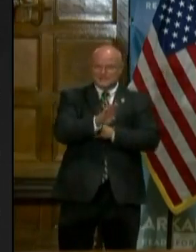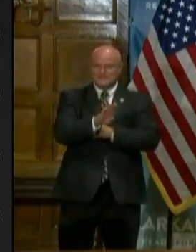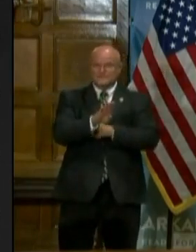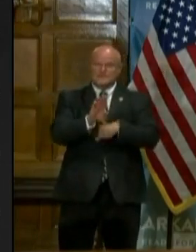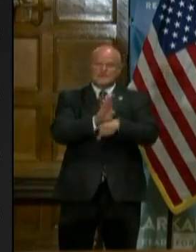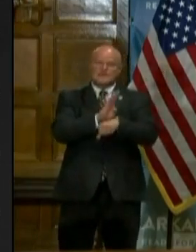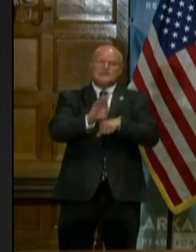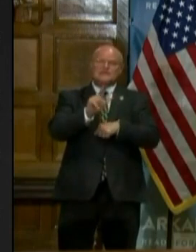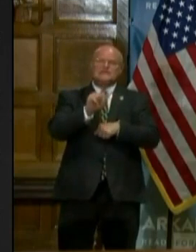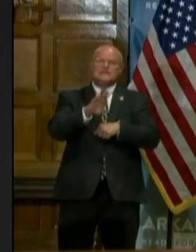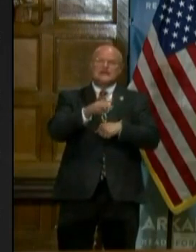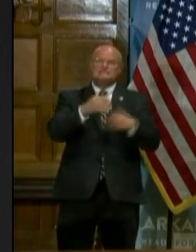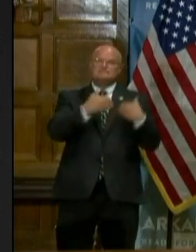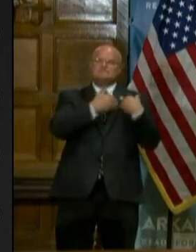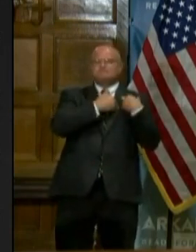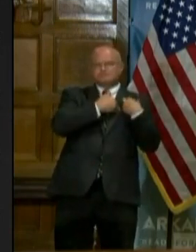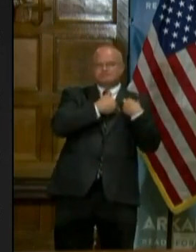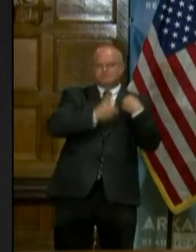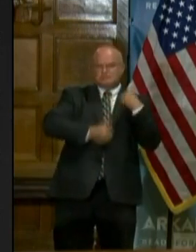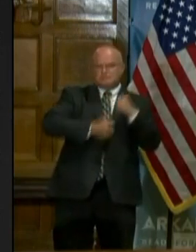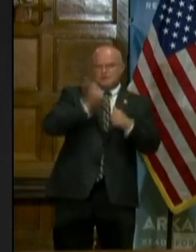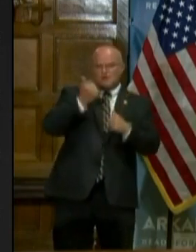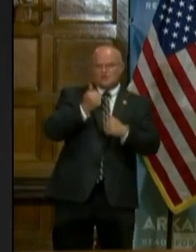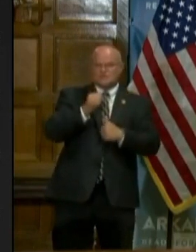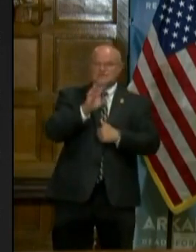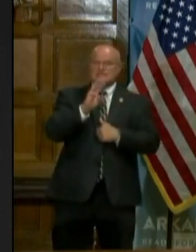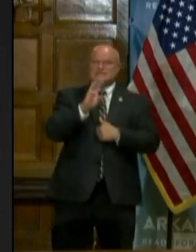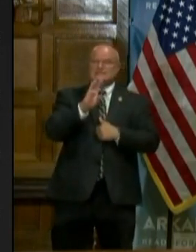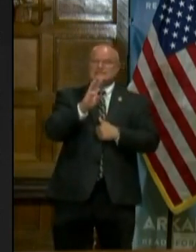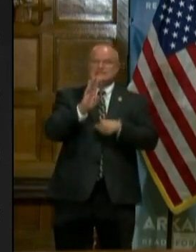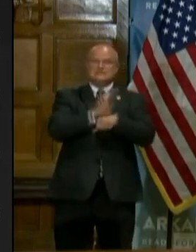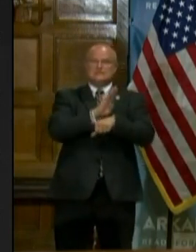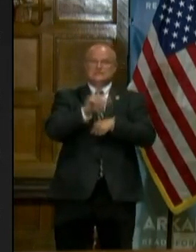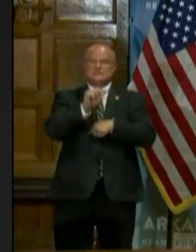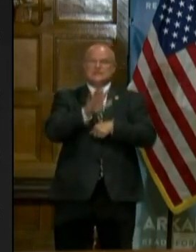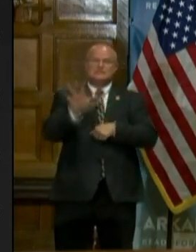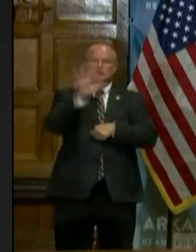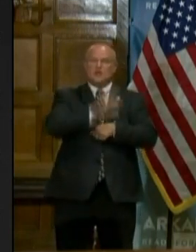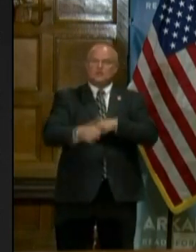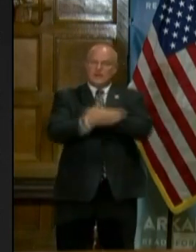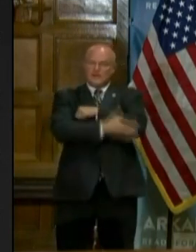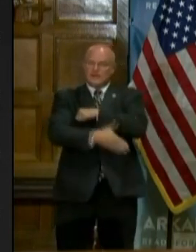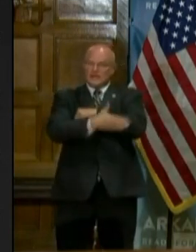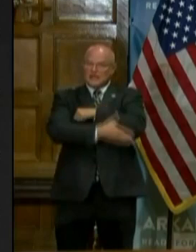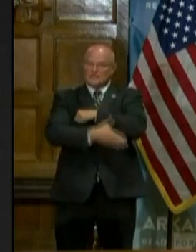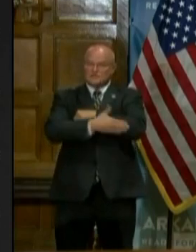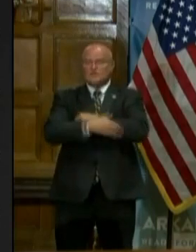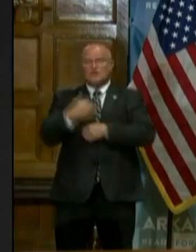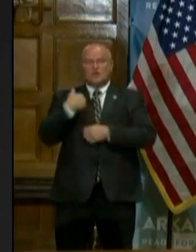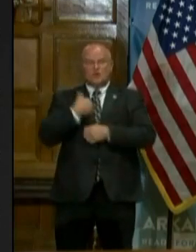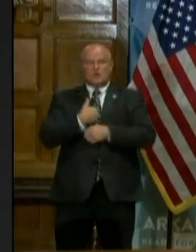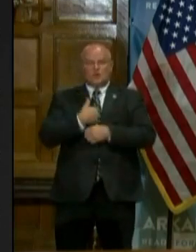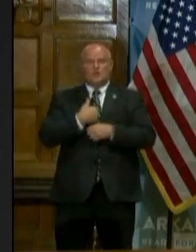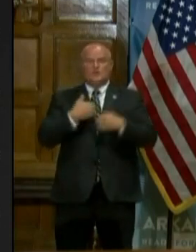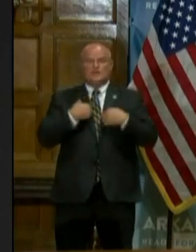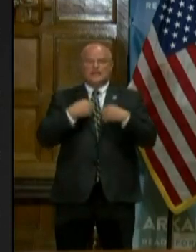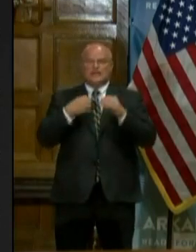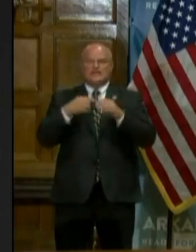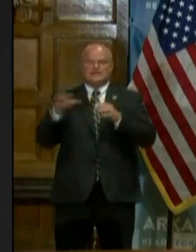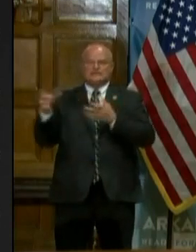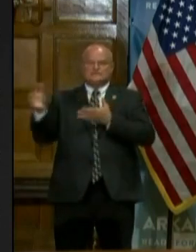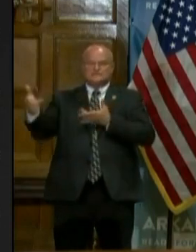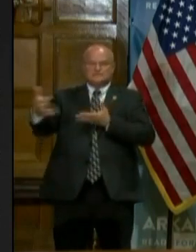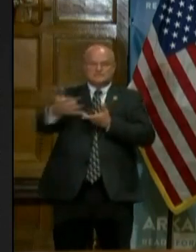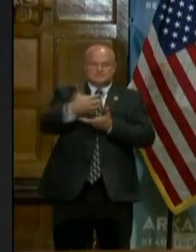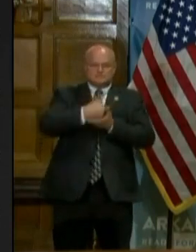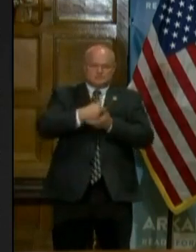commercial labs carries the bulk of the load. 6 commercial labs across the country We take the samples here,